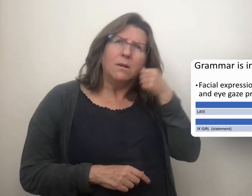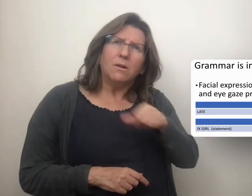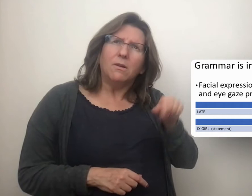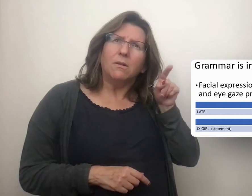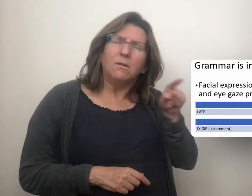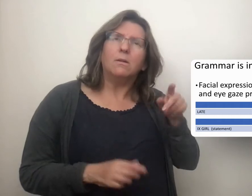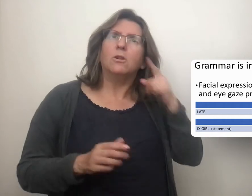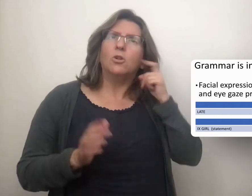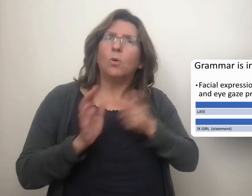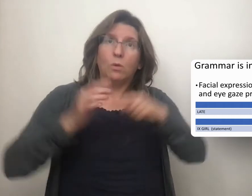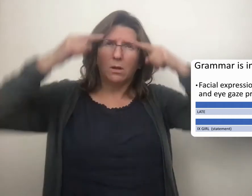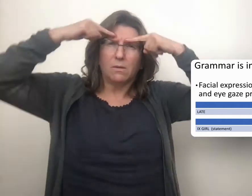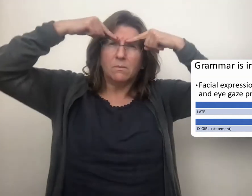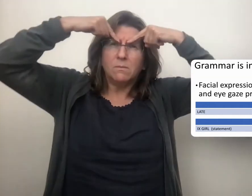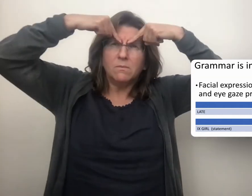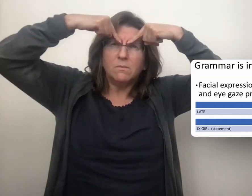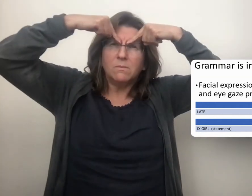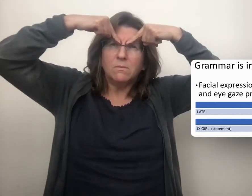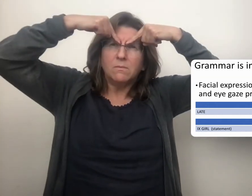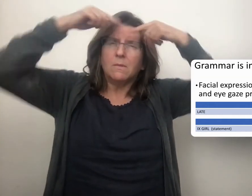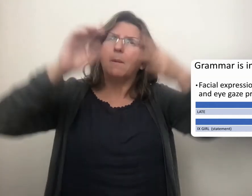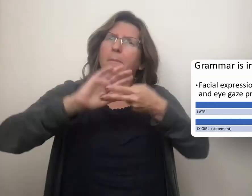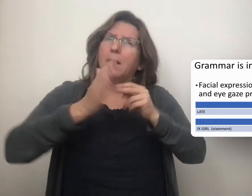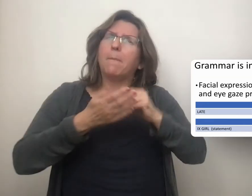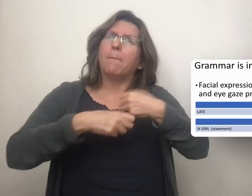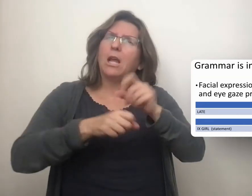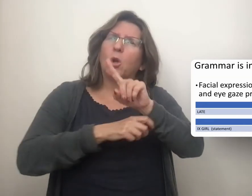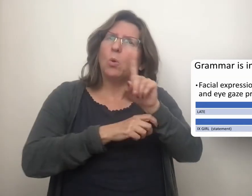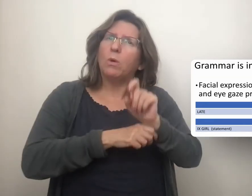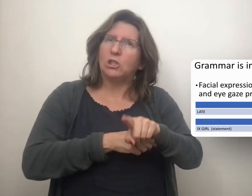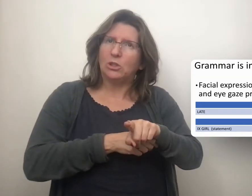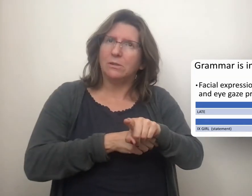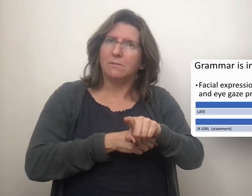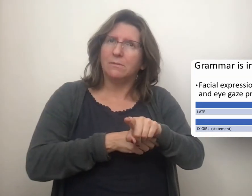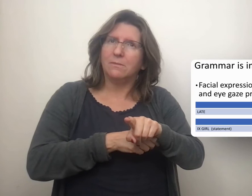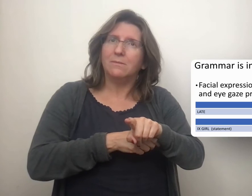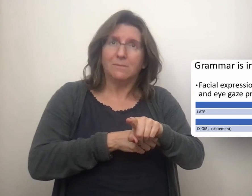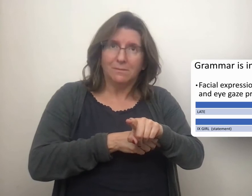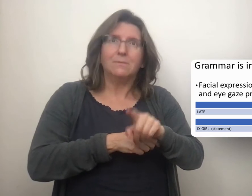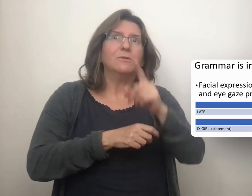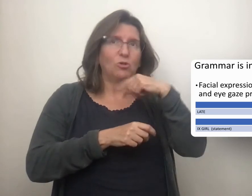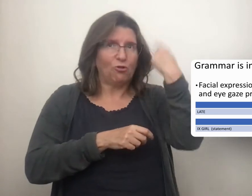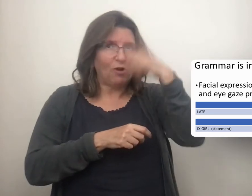The furrowed eyebrows for the second girl point indicates a question. Was that the